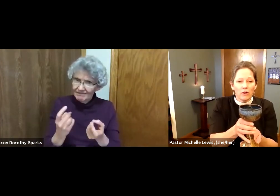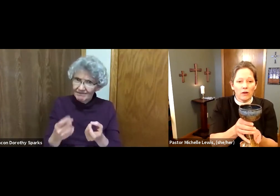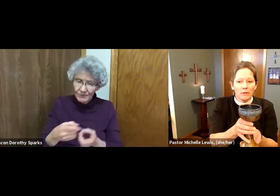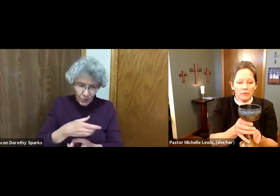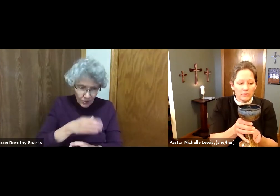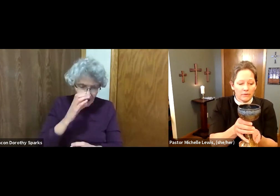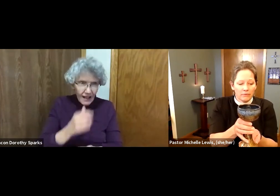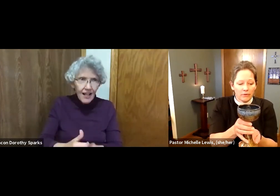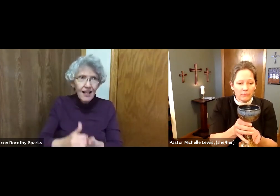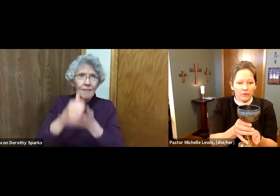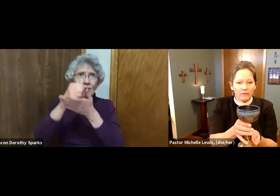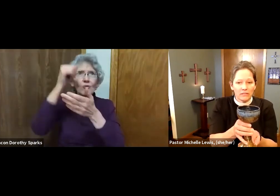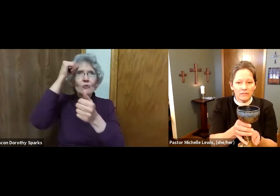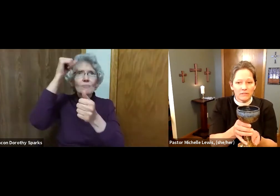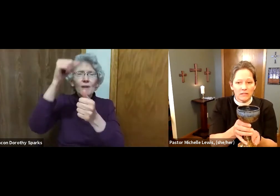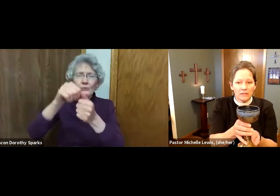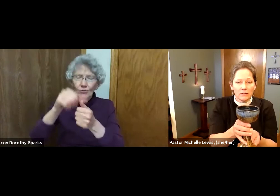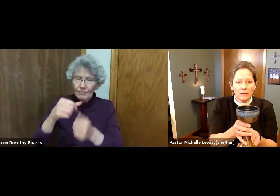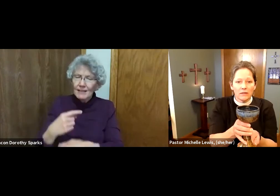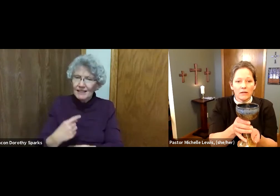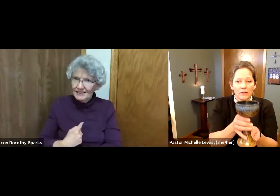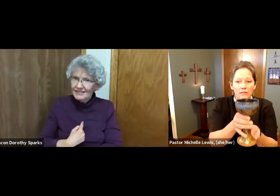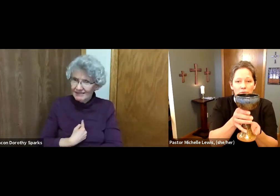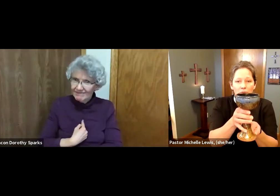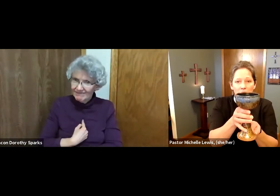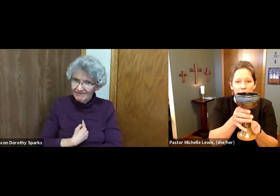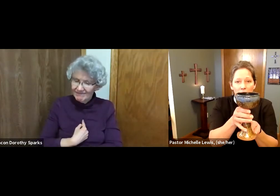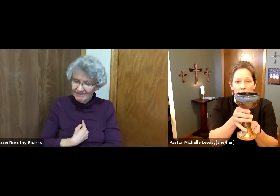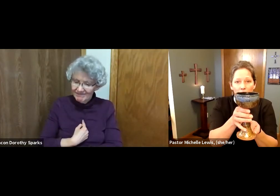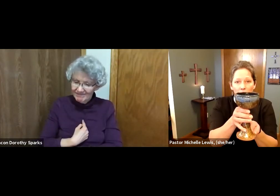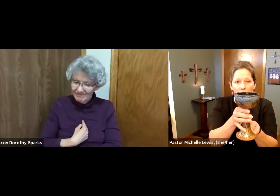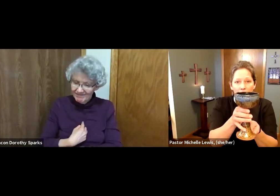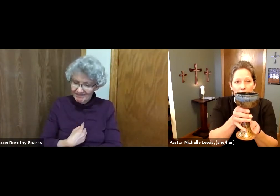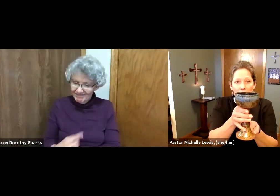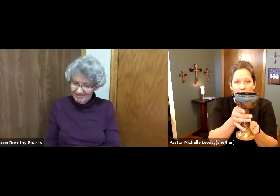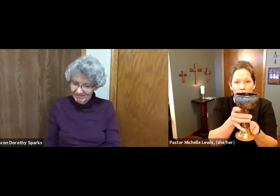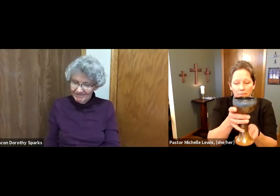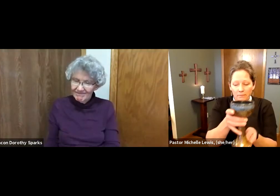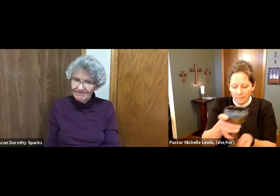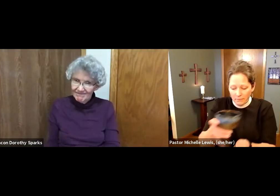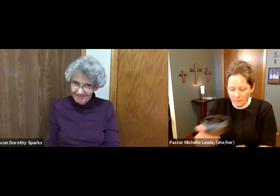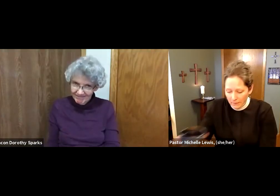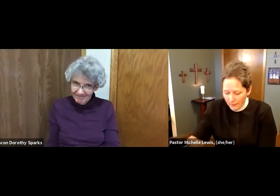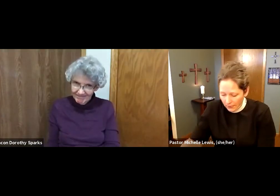and for all people for the forgiveness of sin. Do this for the remembrance of me."